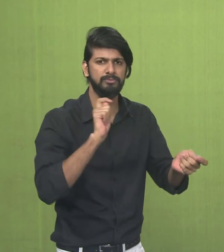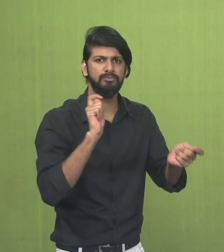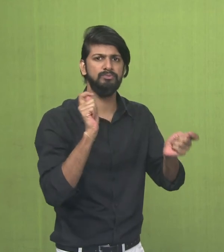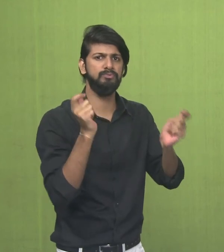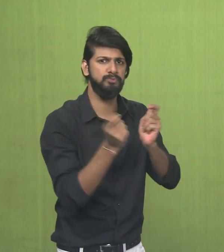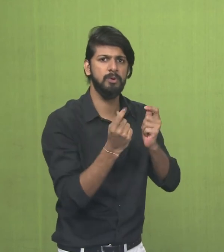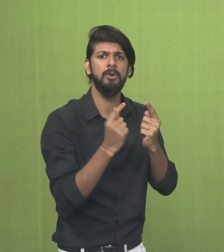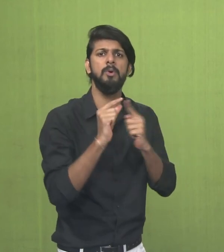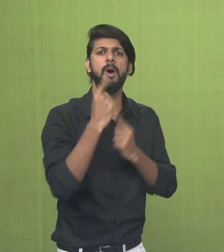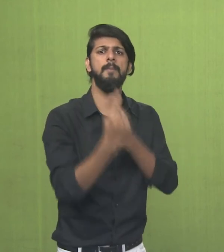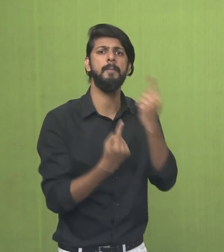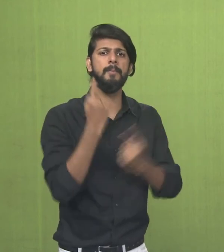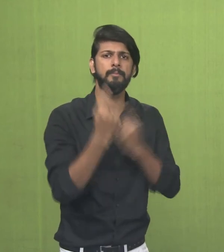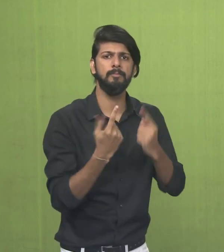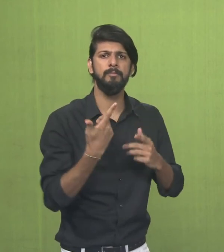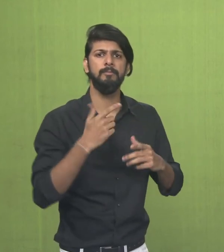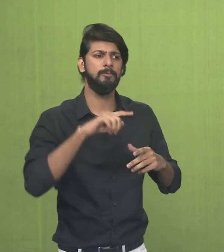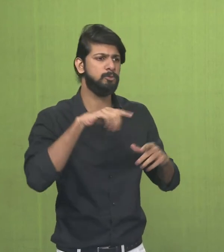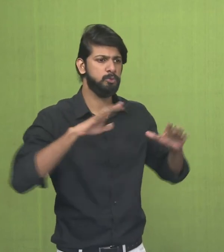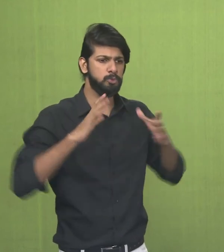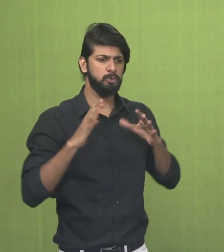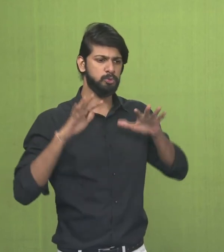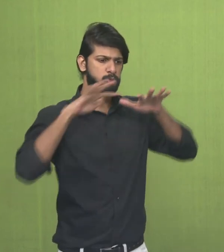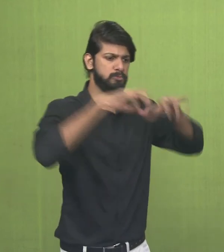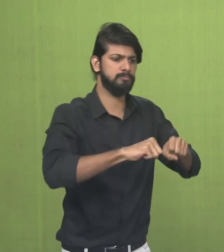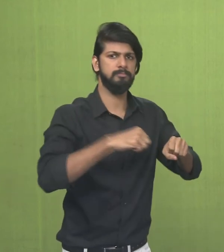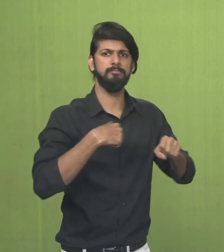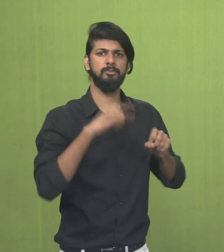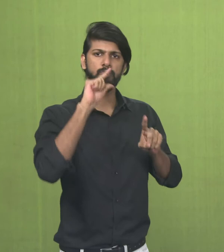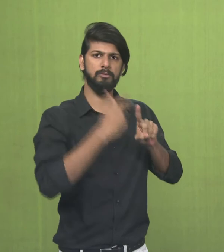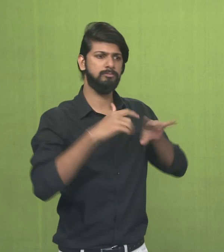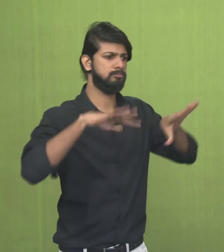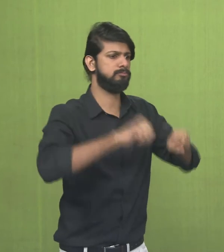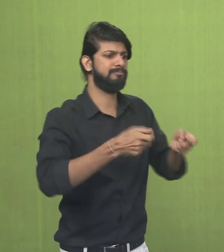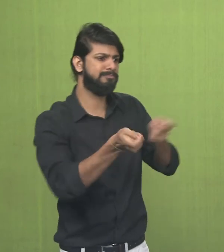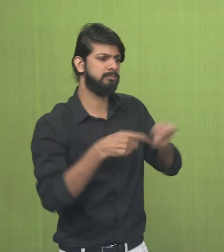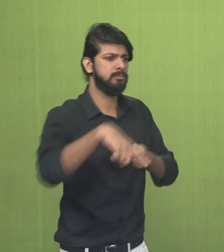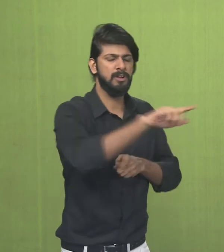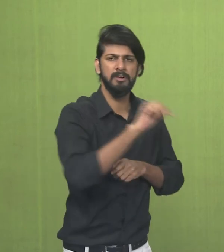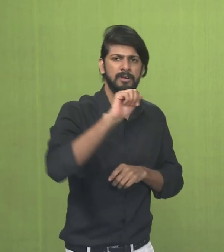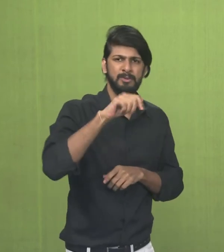to politics and partnerships with the Indian rulers.